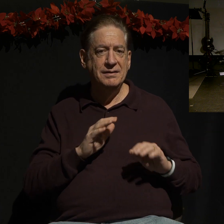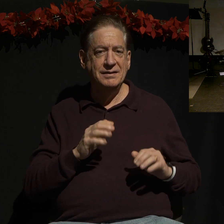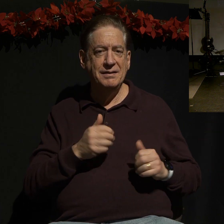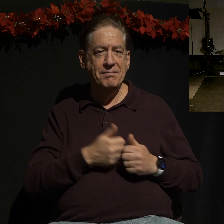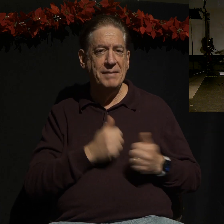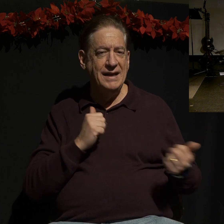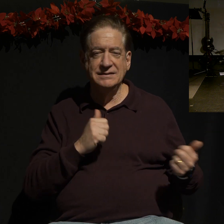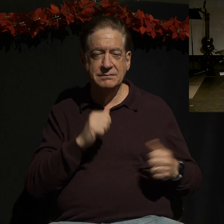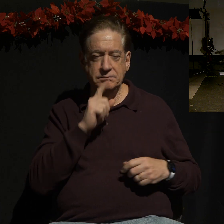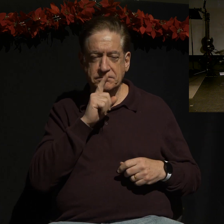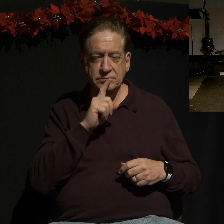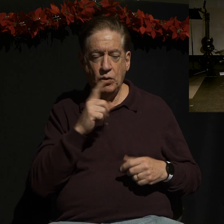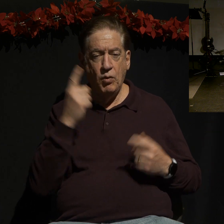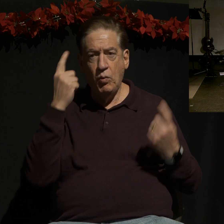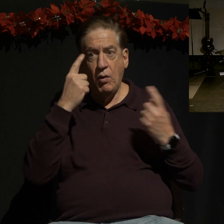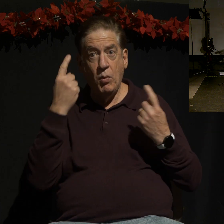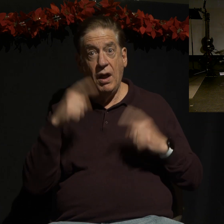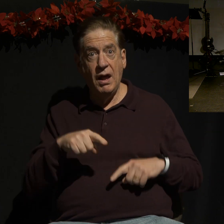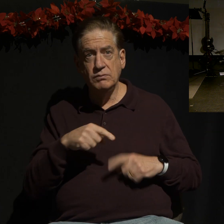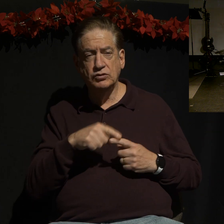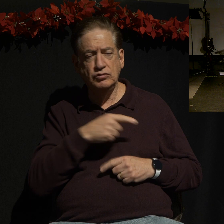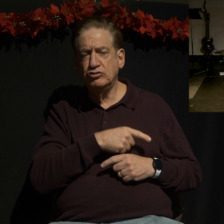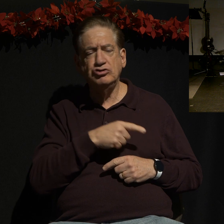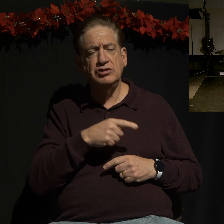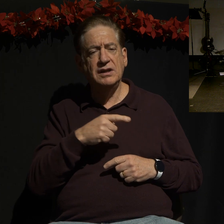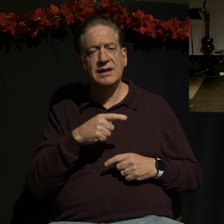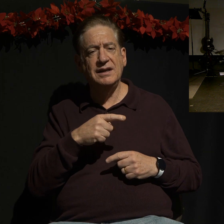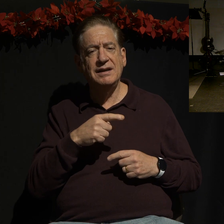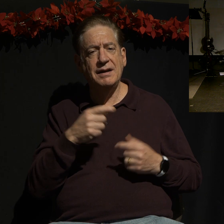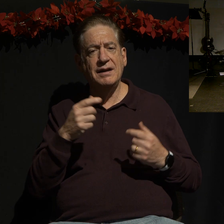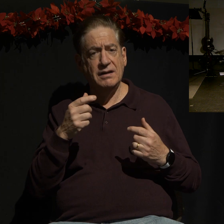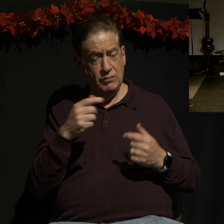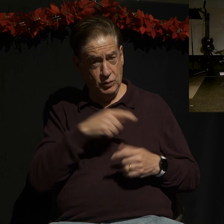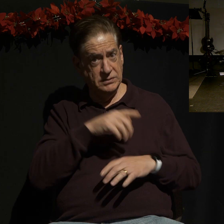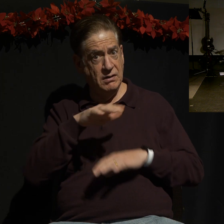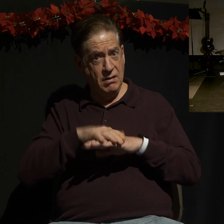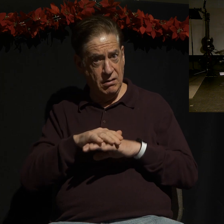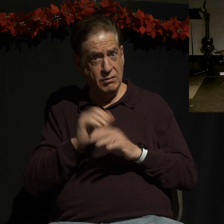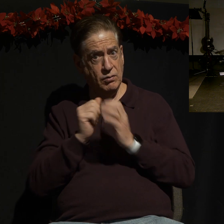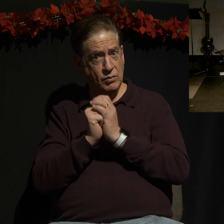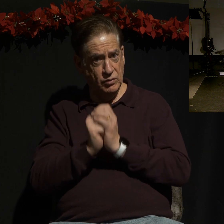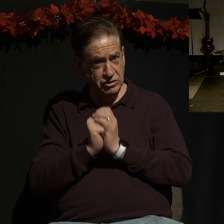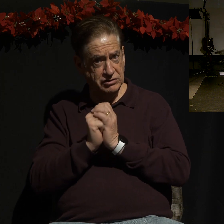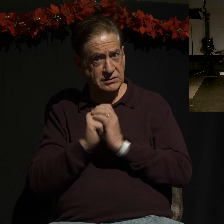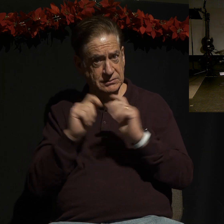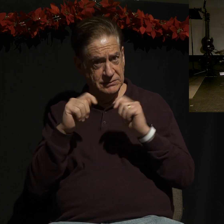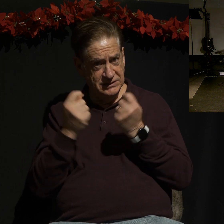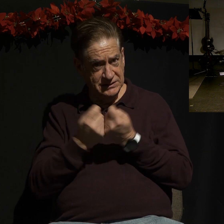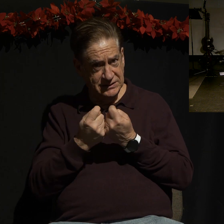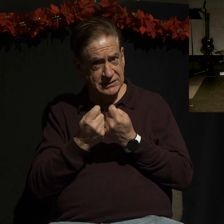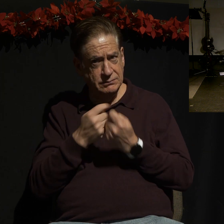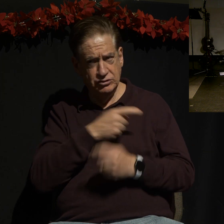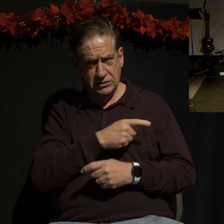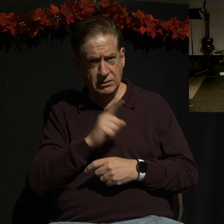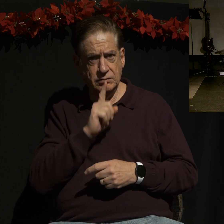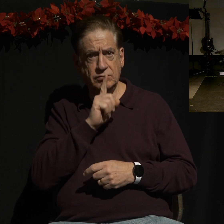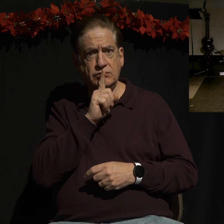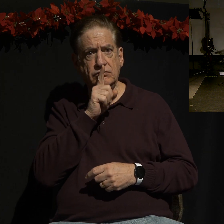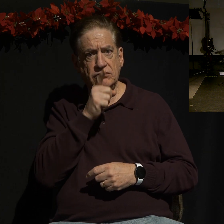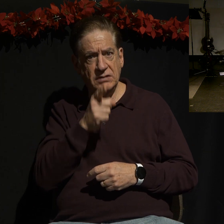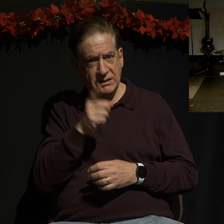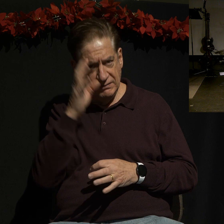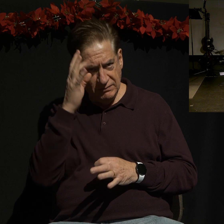what's going to happen to her. She sang or she played on the worship team. She had a genuine faith.